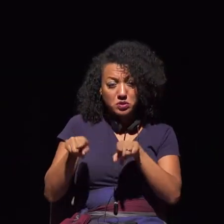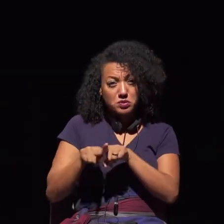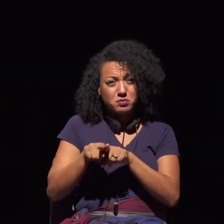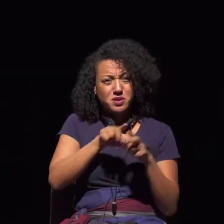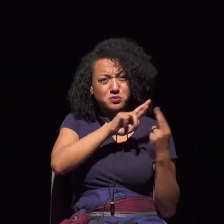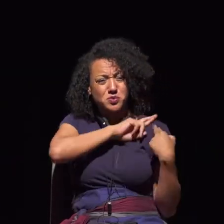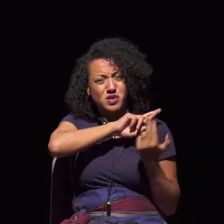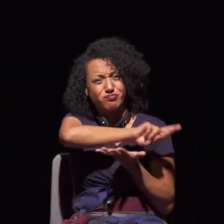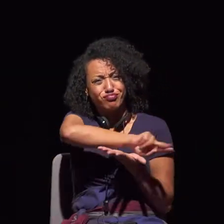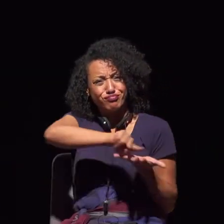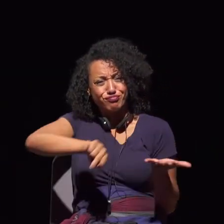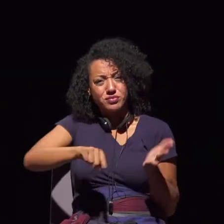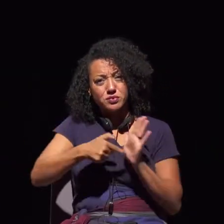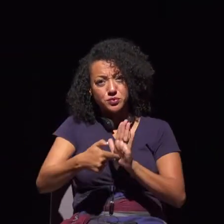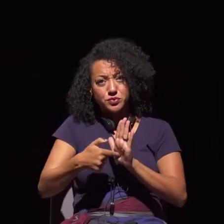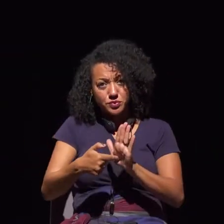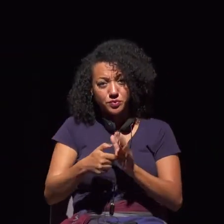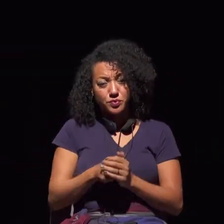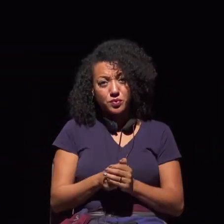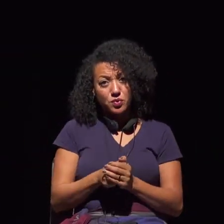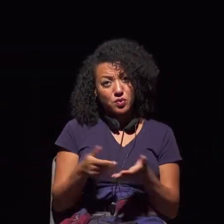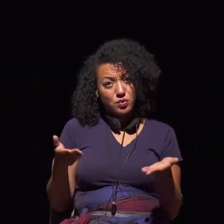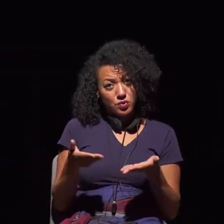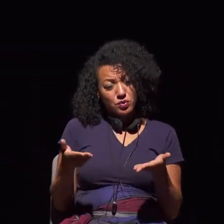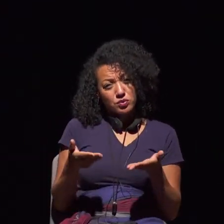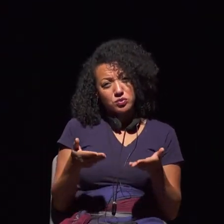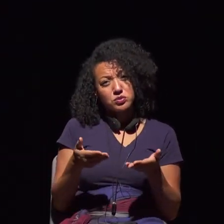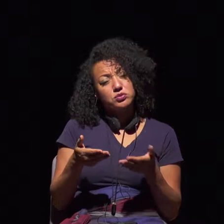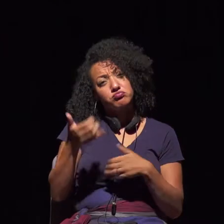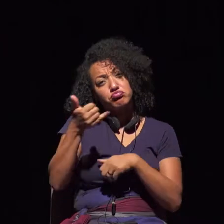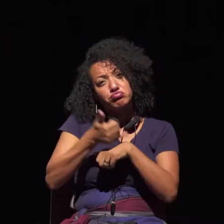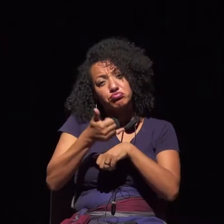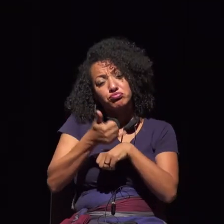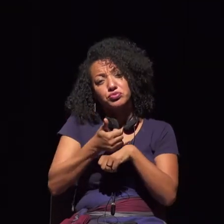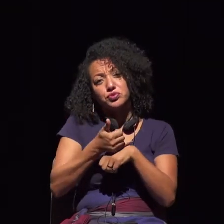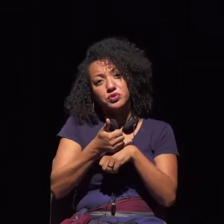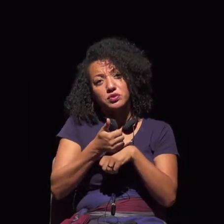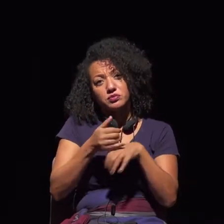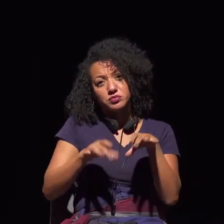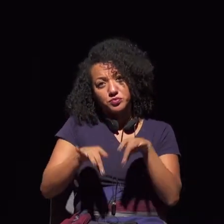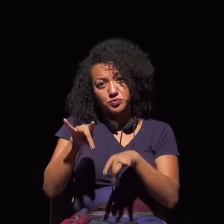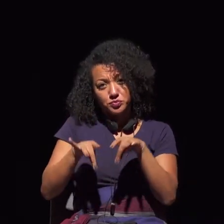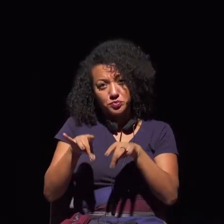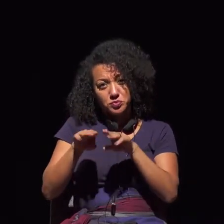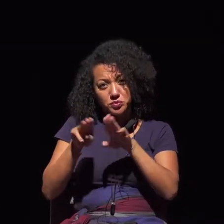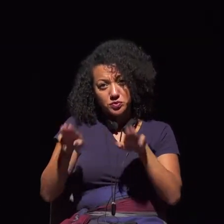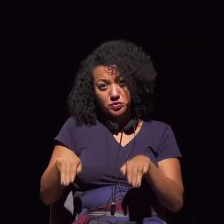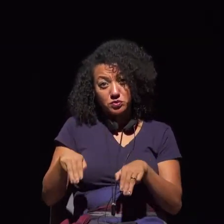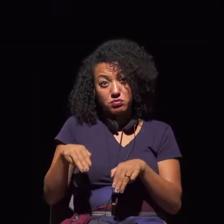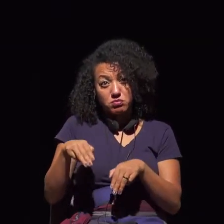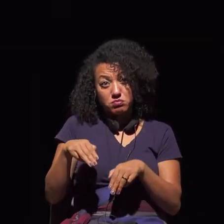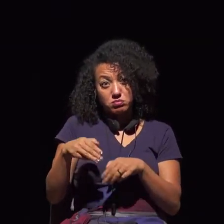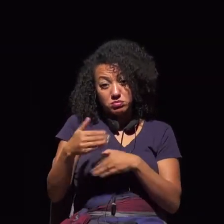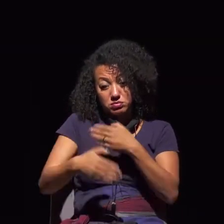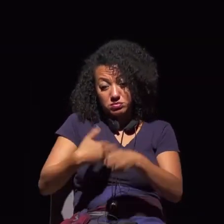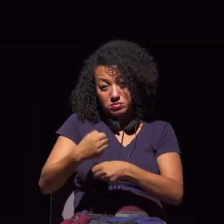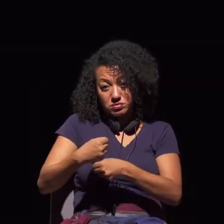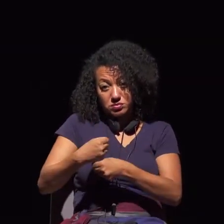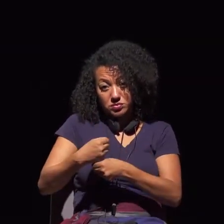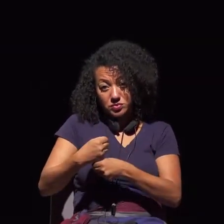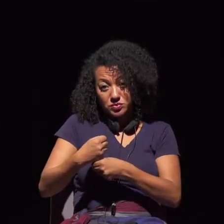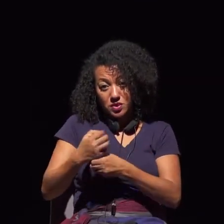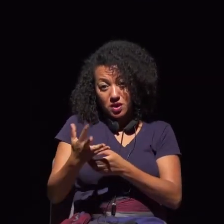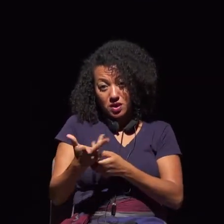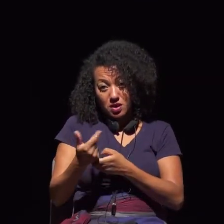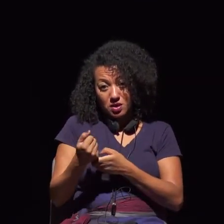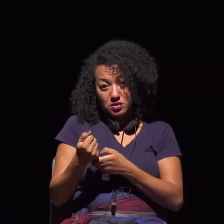várias exposições. Atualmente, MOSAKA é curador-chefe da Cape Town Art Fair, em 2018, no ano que vem. Então,